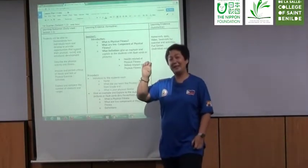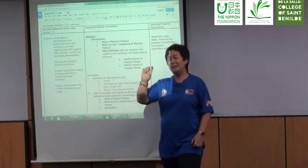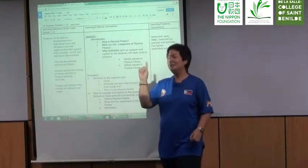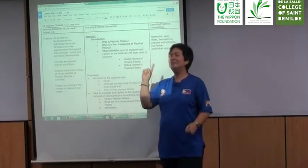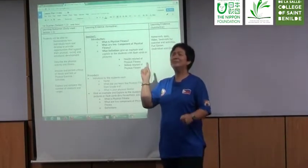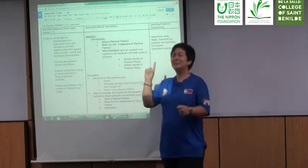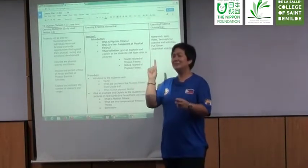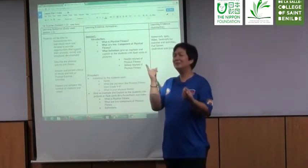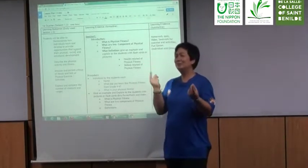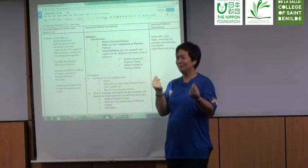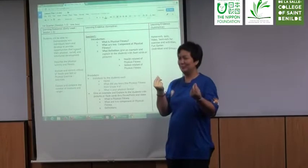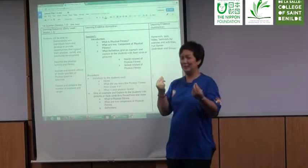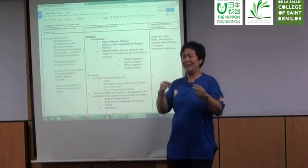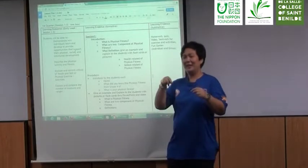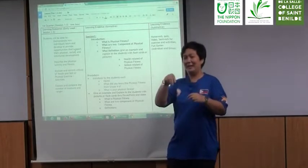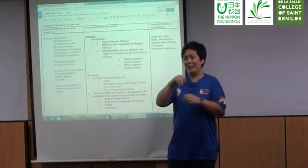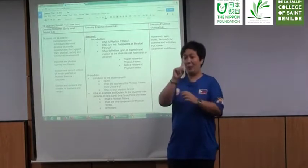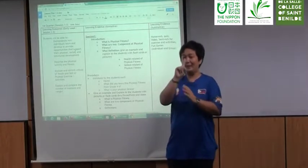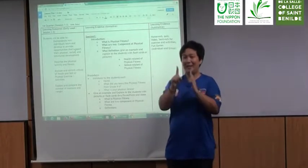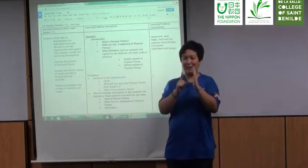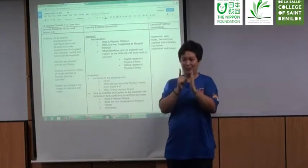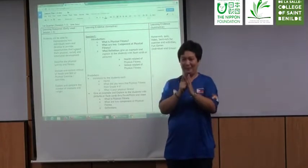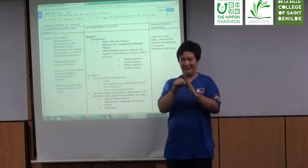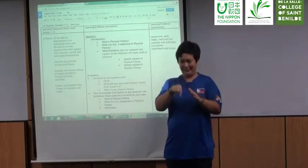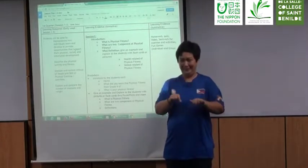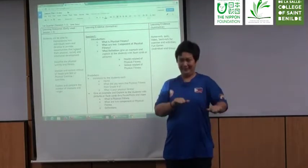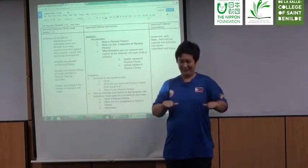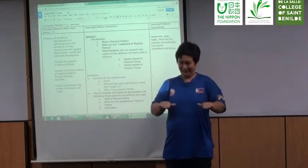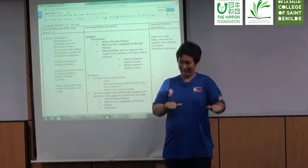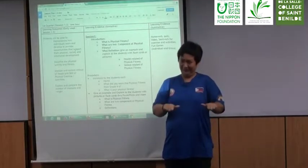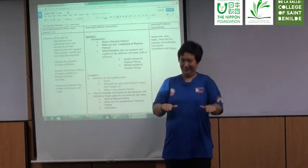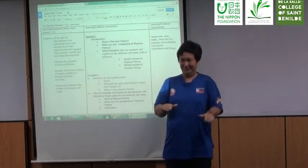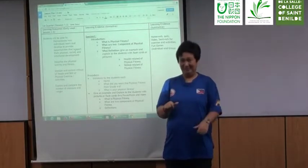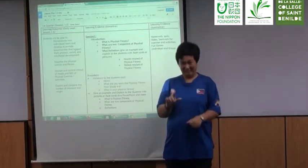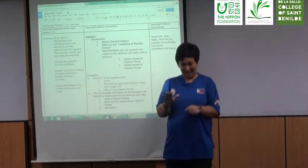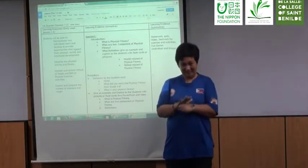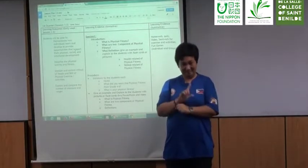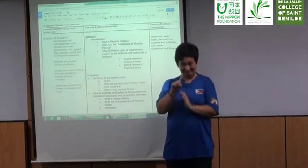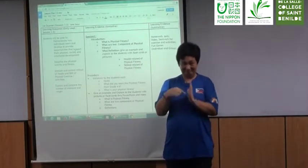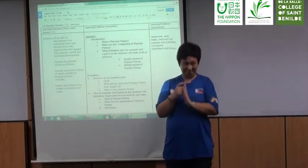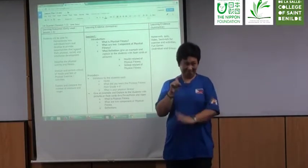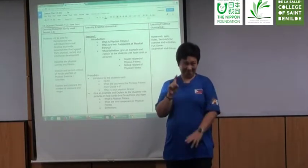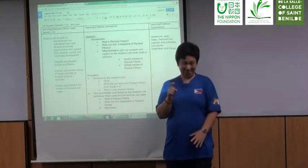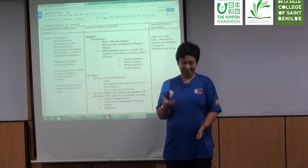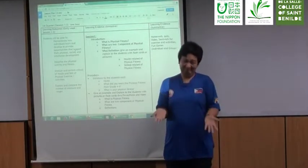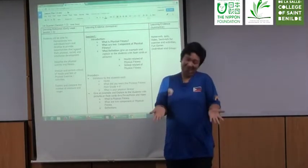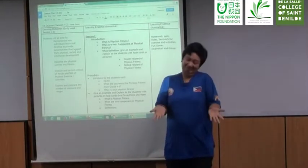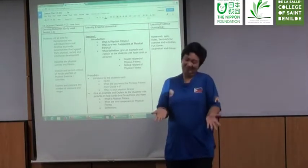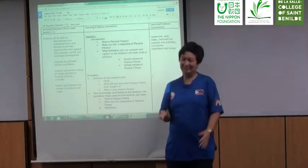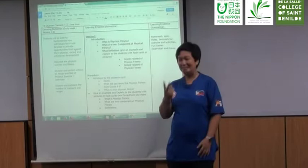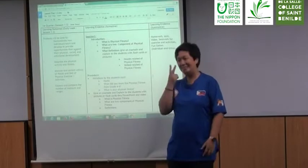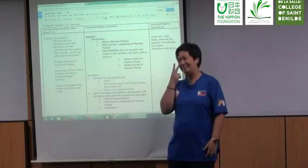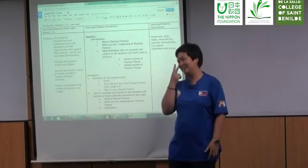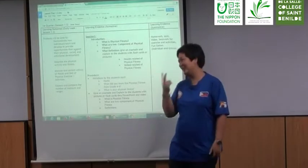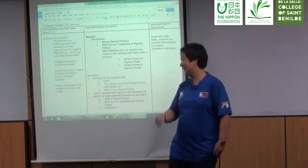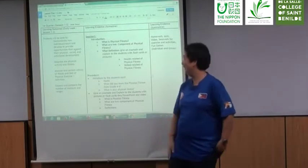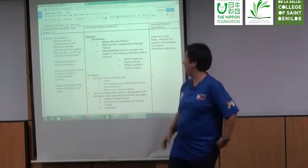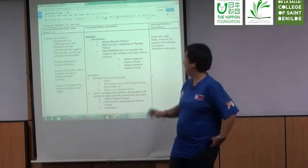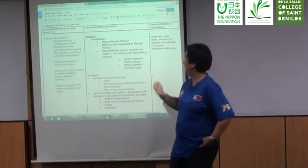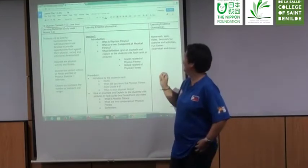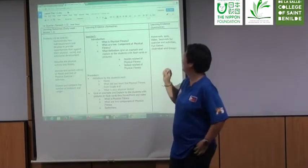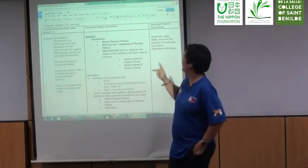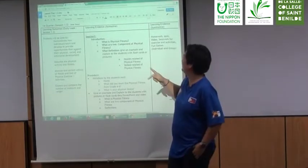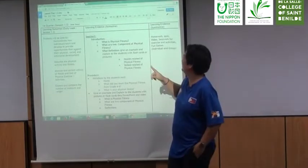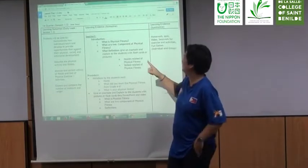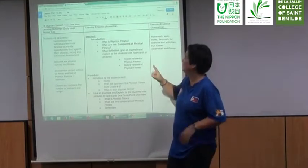This is our lesson after what we're going to do is a 1 hour activity. I'm not sure if it's going to be